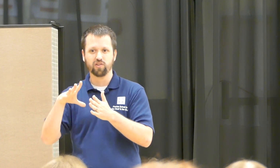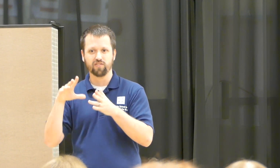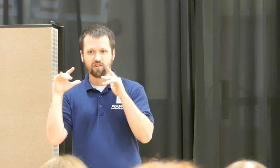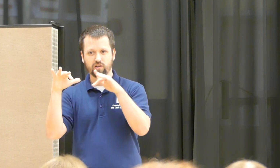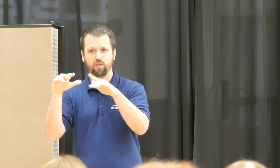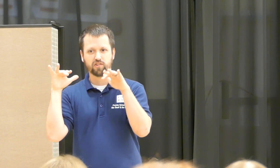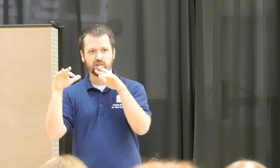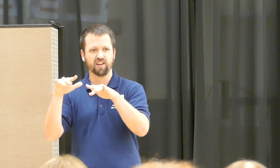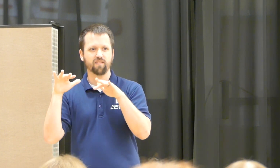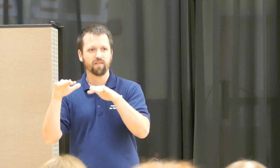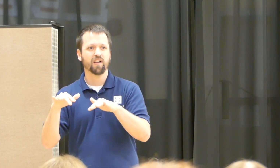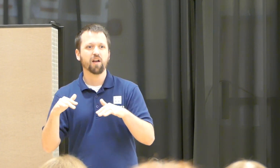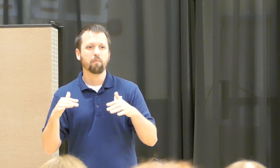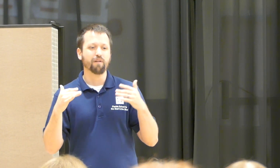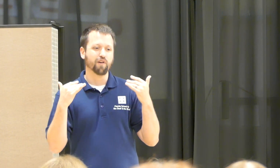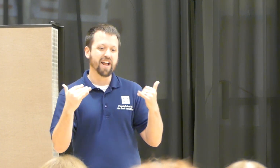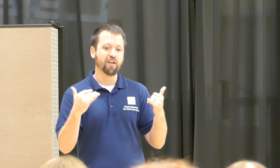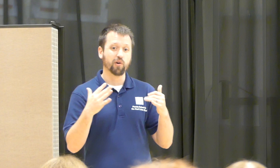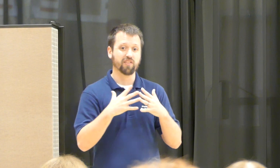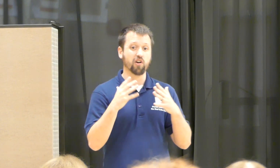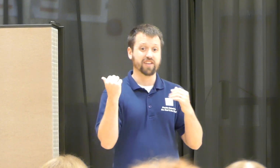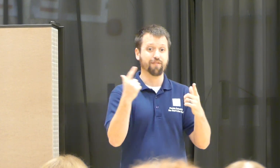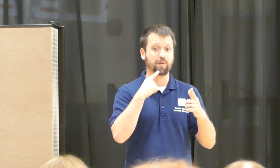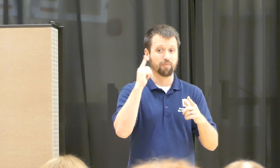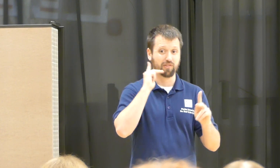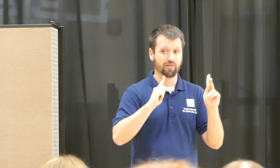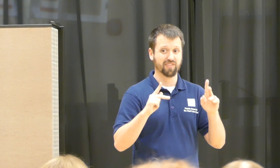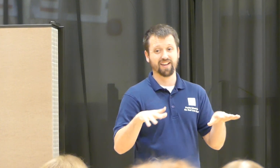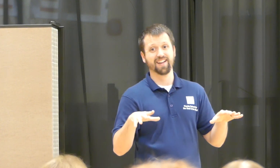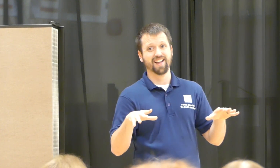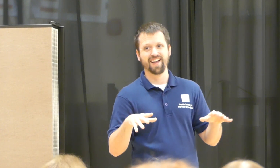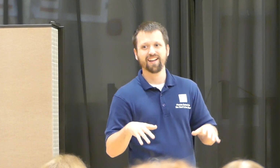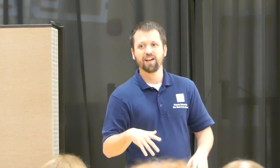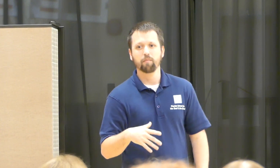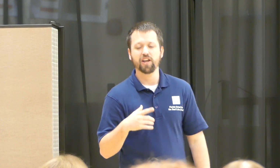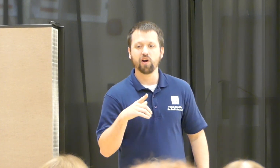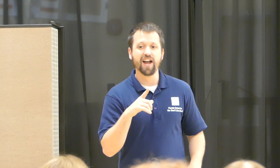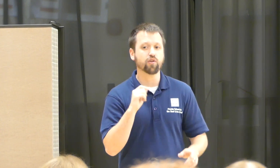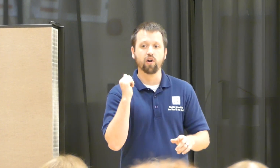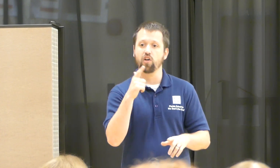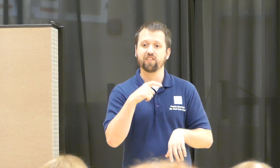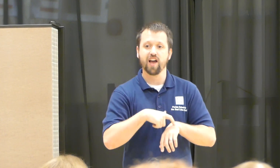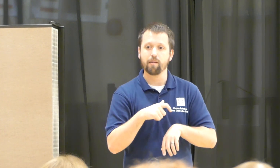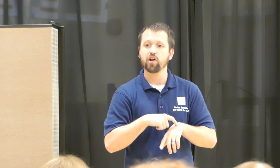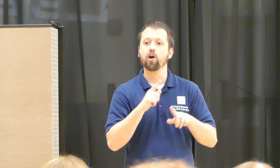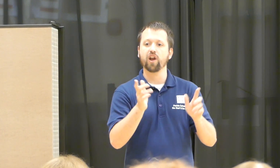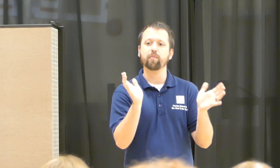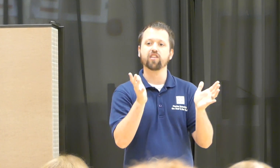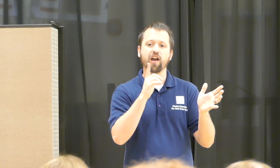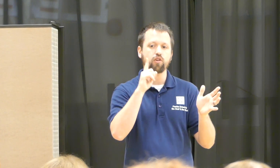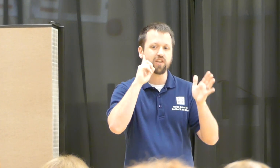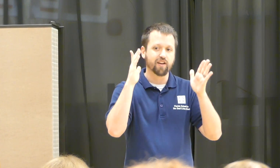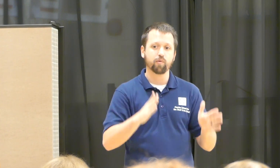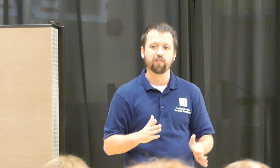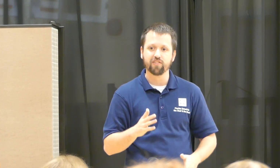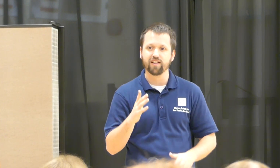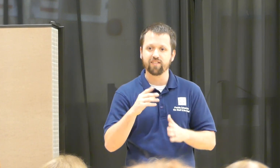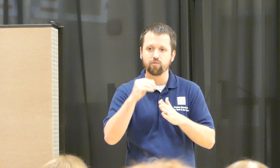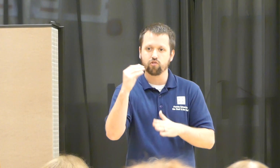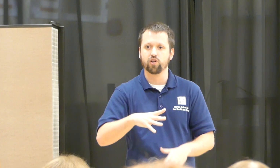start going to. But for now, though, it's all deaf. But I do it all the time. I'll go and I'll be talking to a deaf person, and some student will